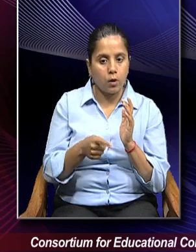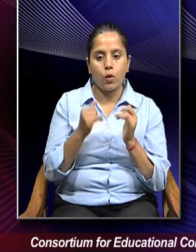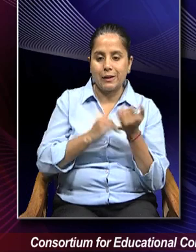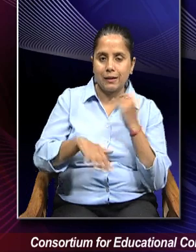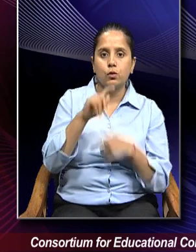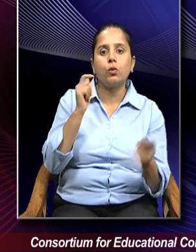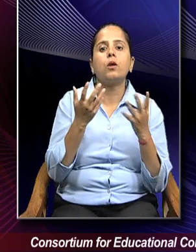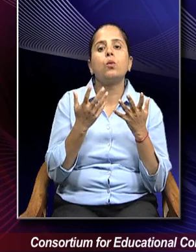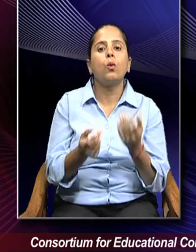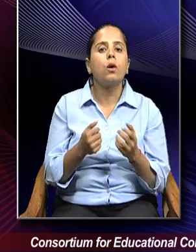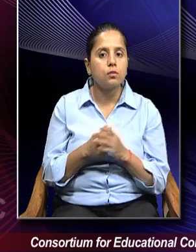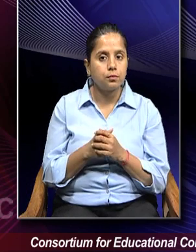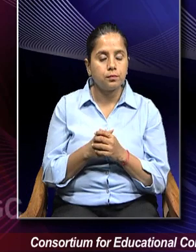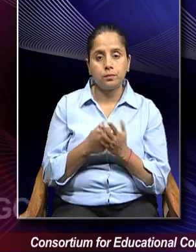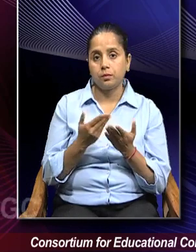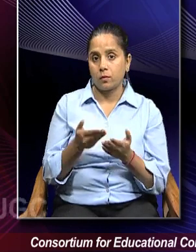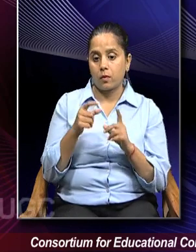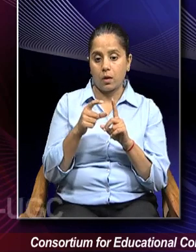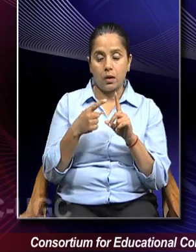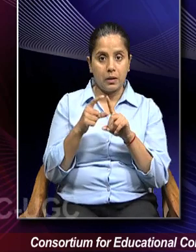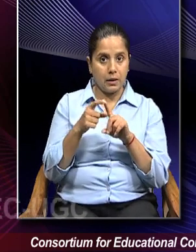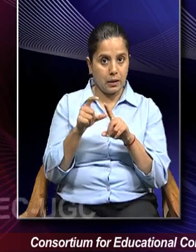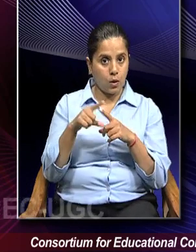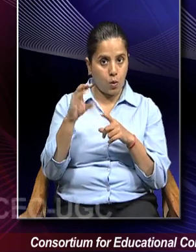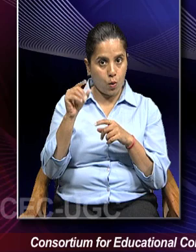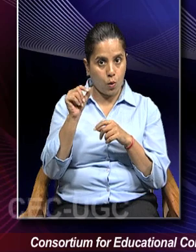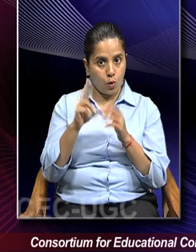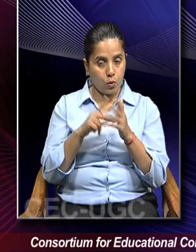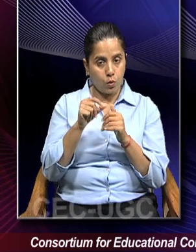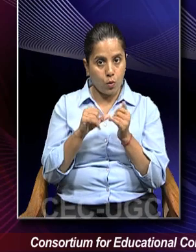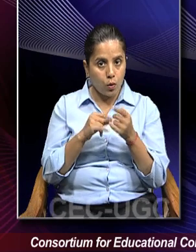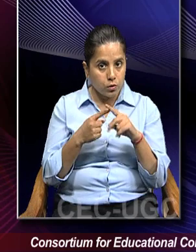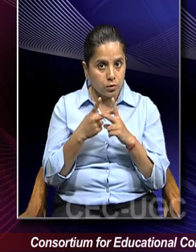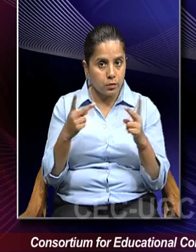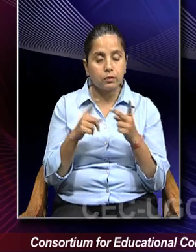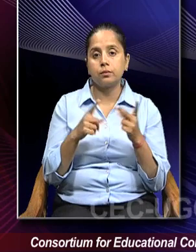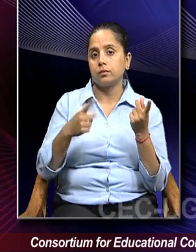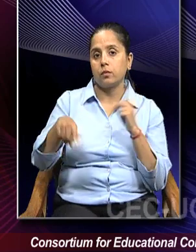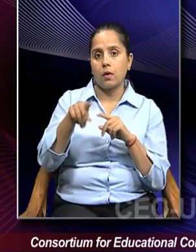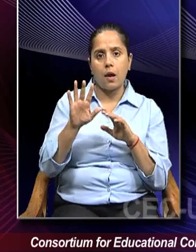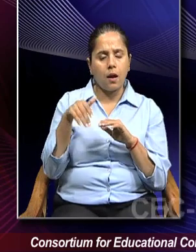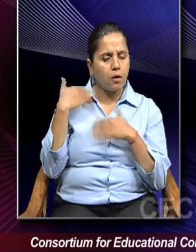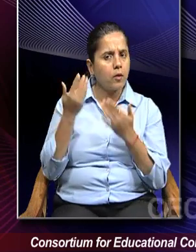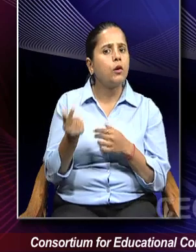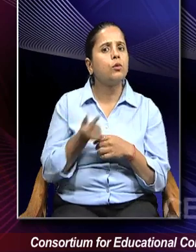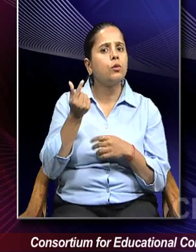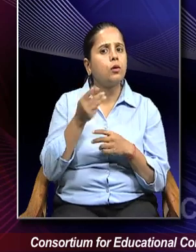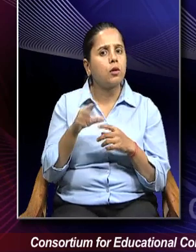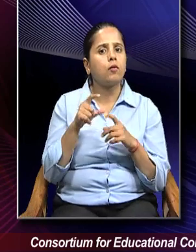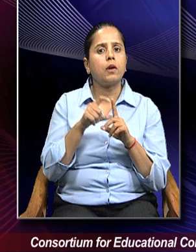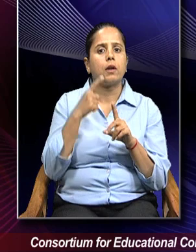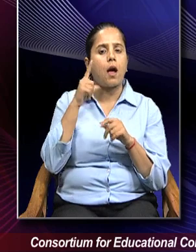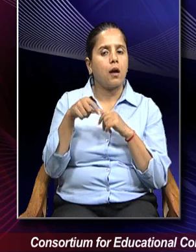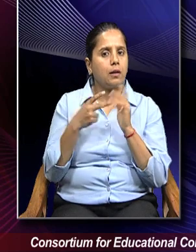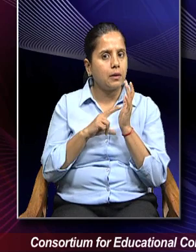society. So, deontologicals or deontologists, they have been using dialectic to